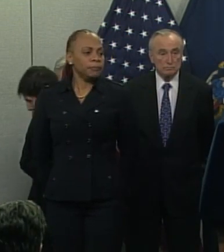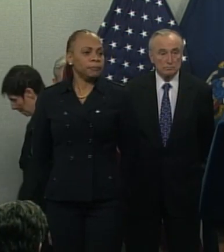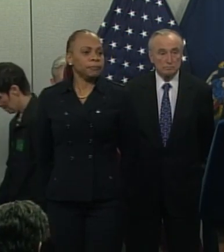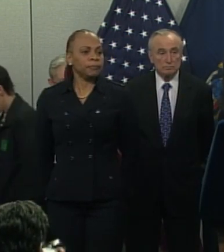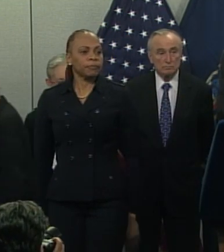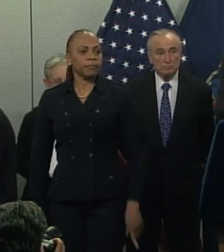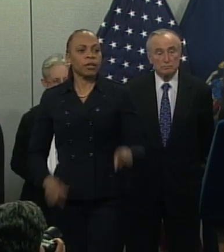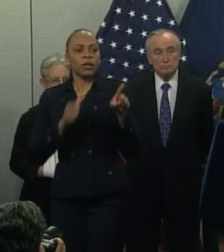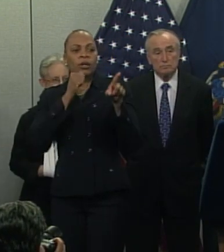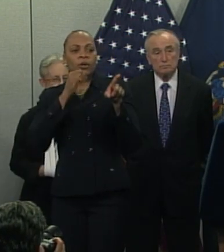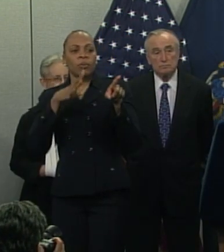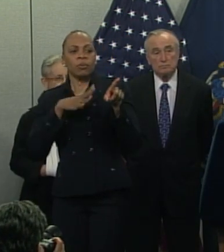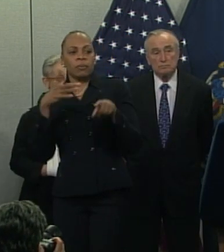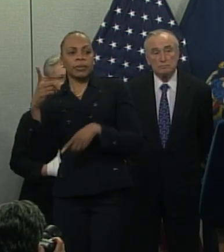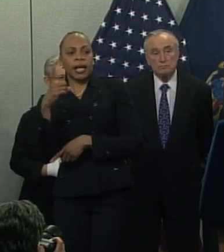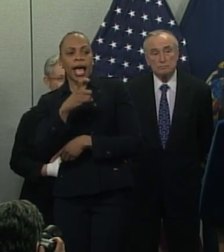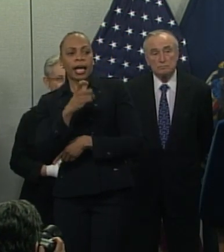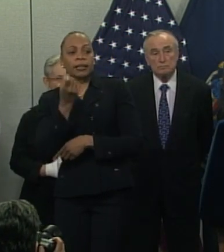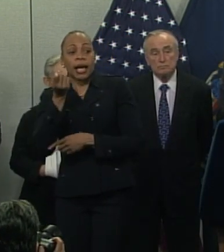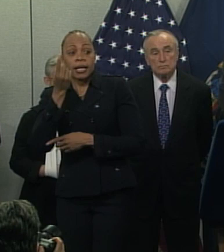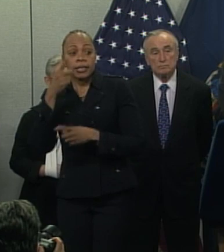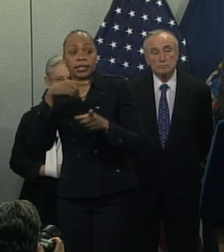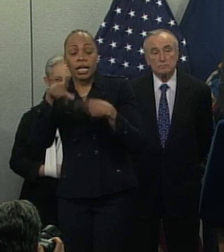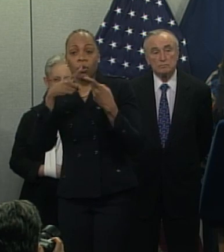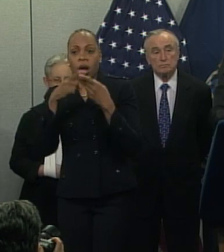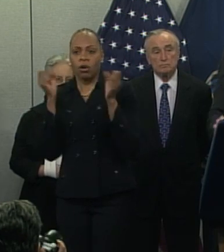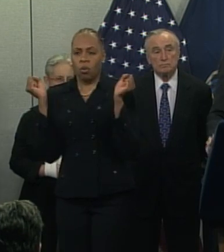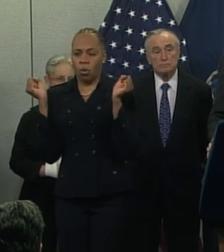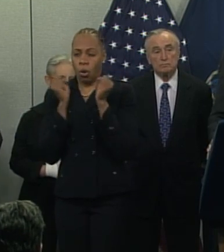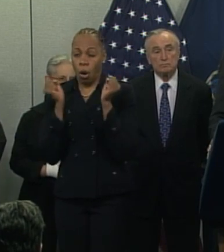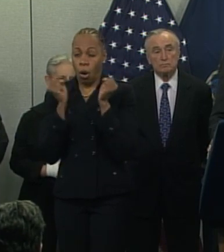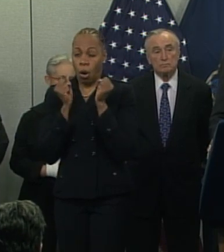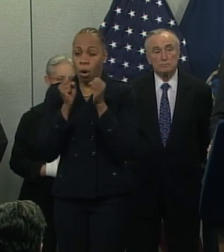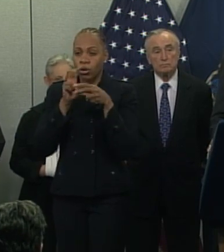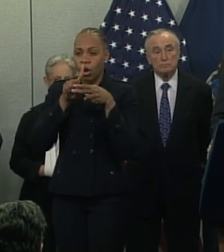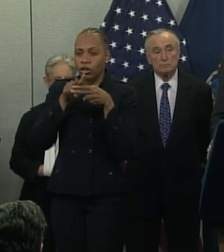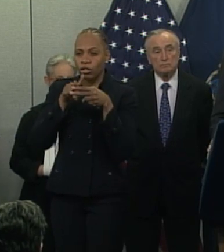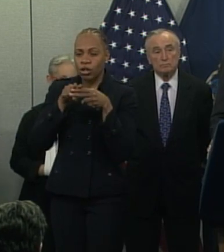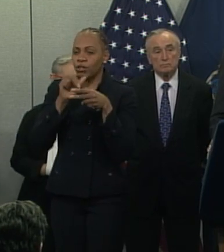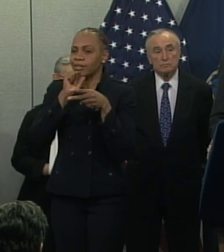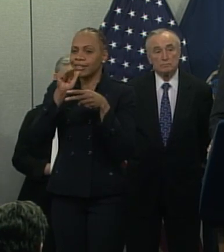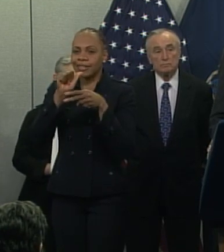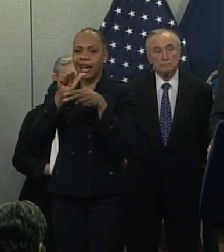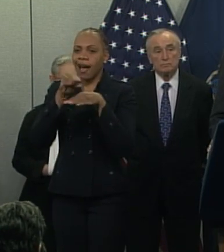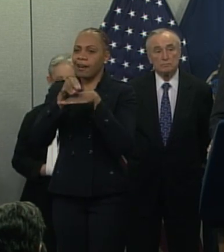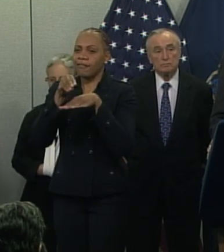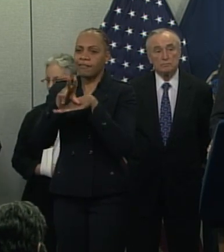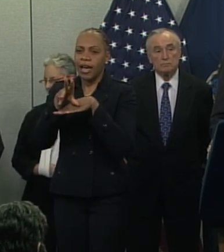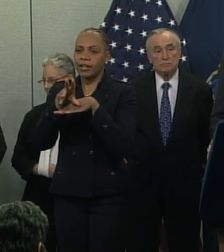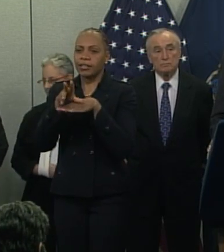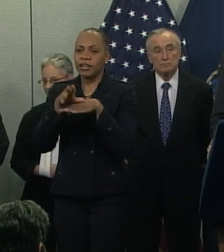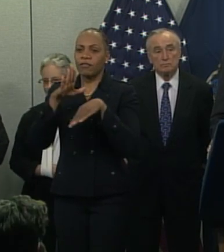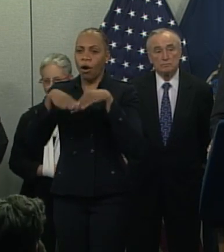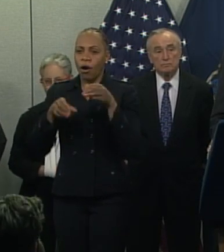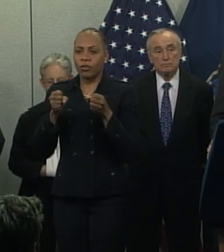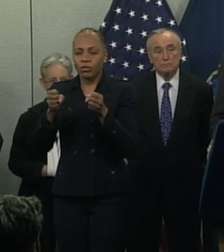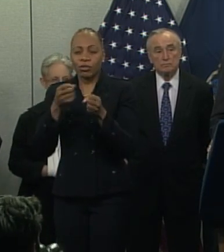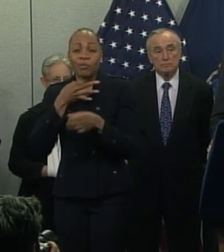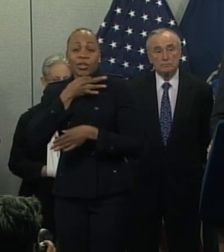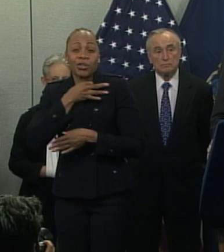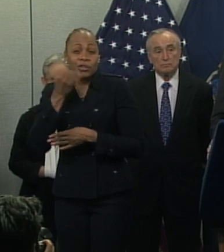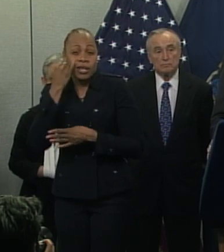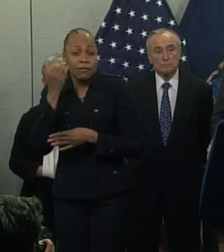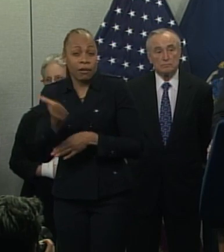Yes. I understand that when it gets very, very cold, salt isn't as effective on the streets, and I was wondering if you have another plan